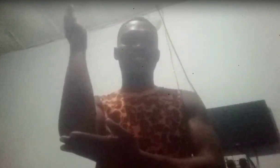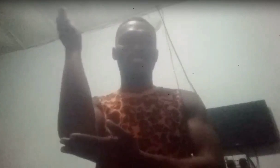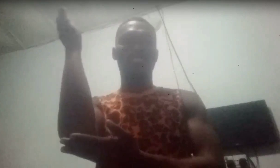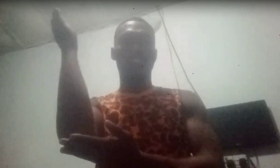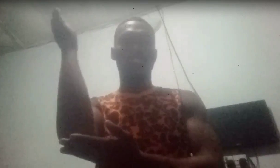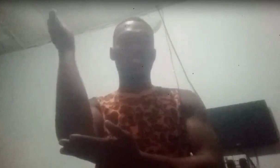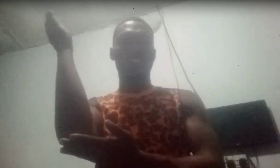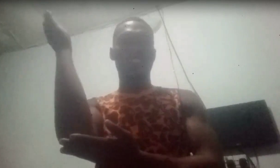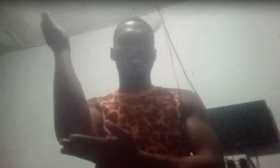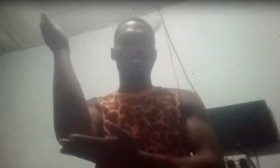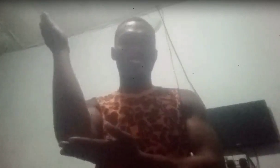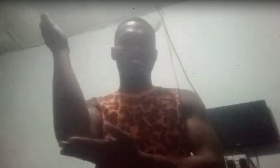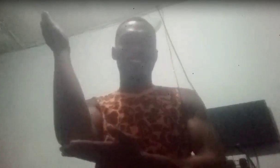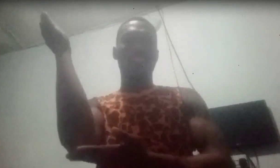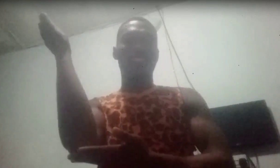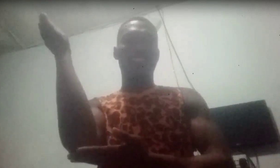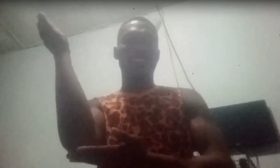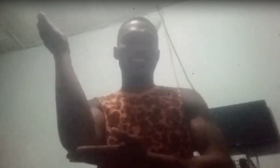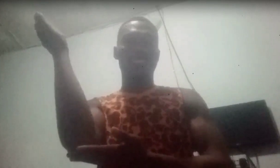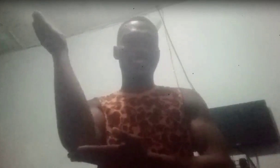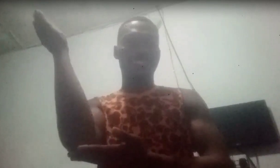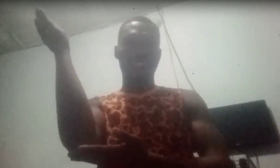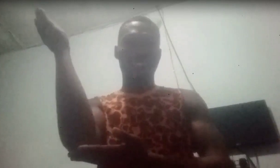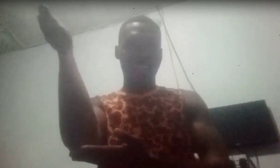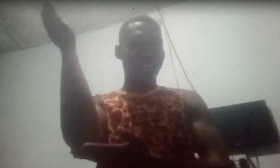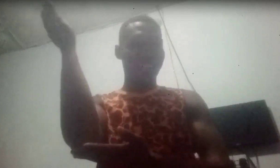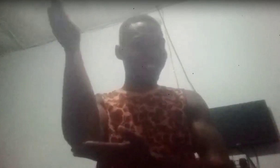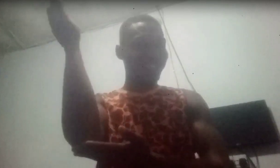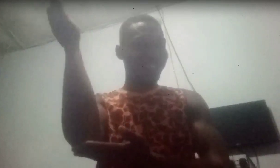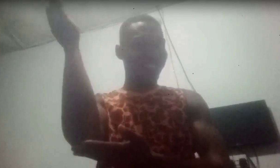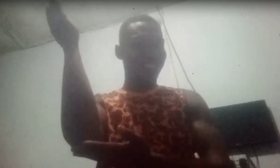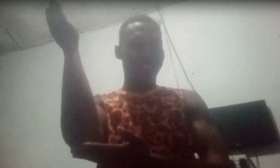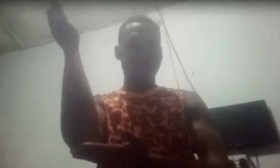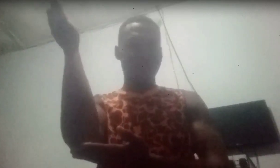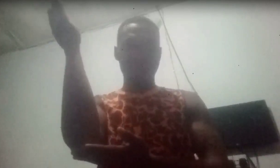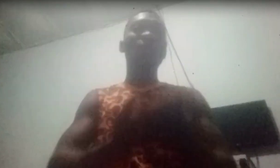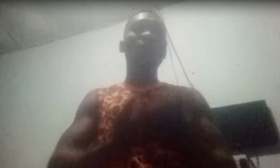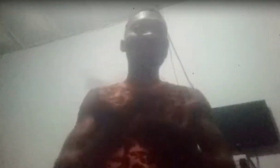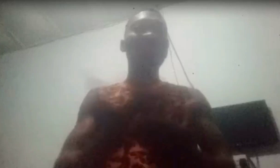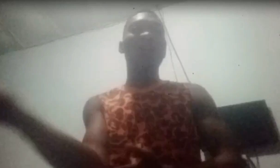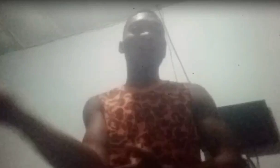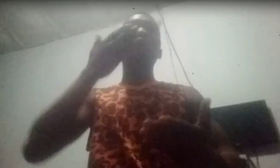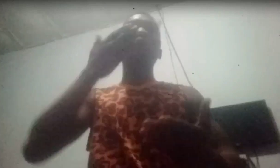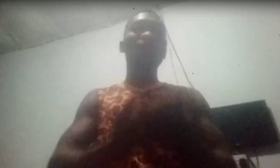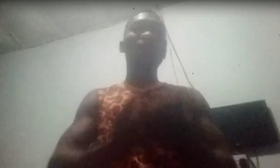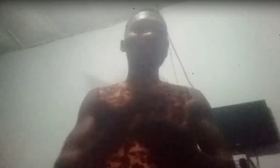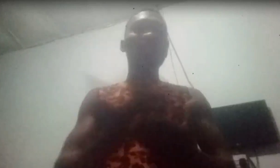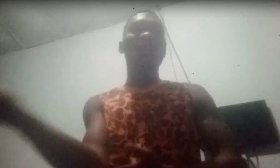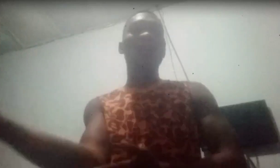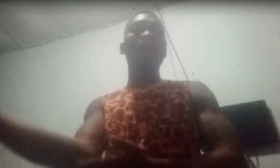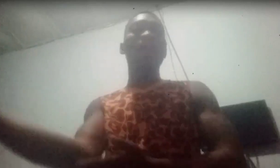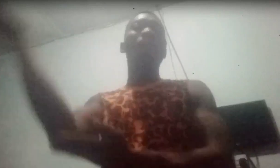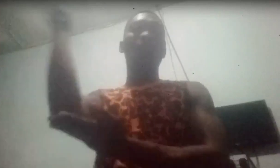Mr. Trust, please sign good morning. Okay, fine. Mr. Trust, sign good afternoon. Good Mr.